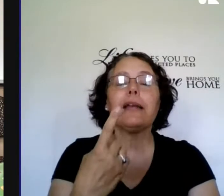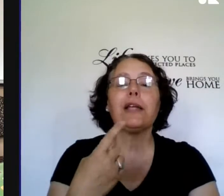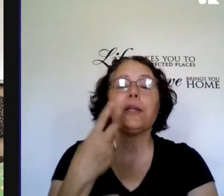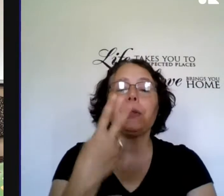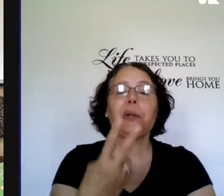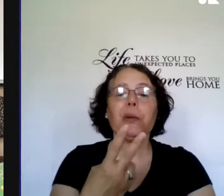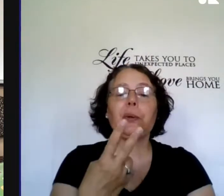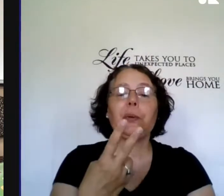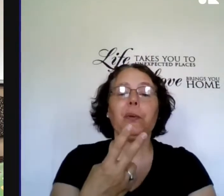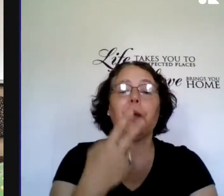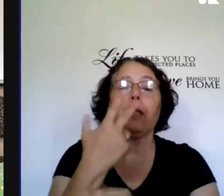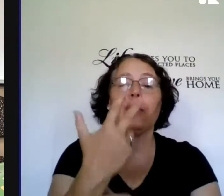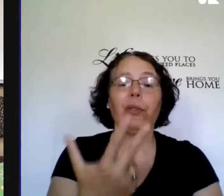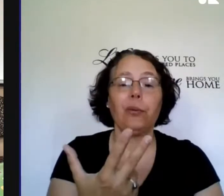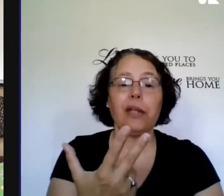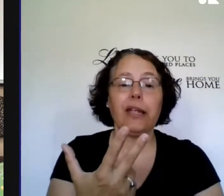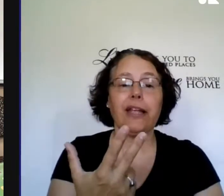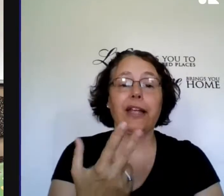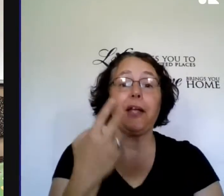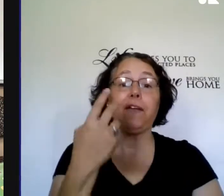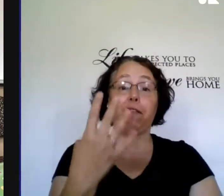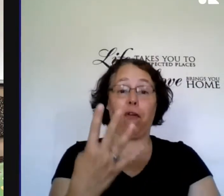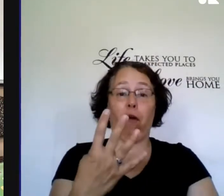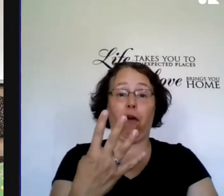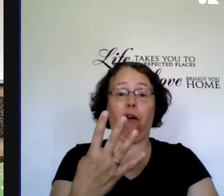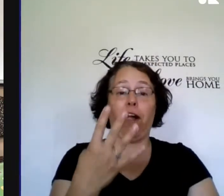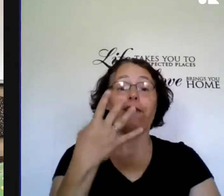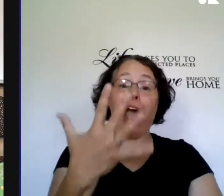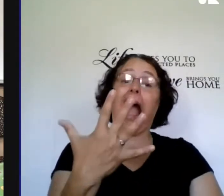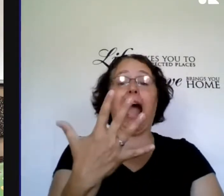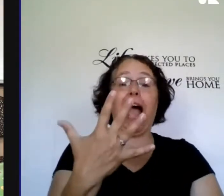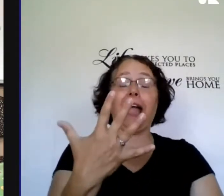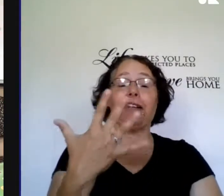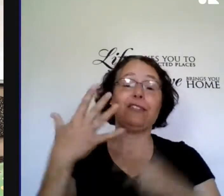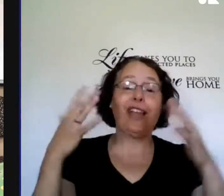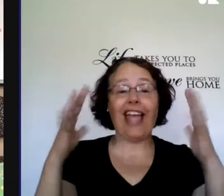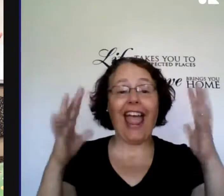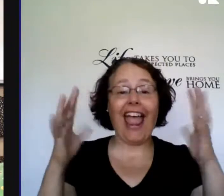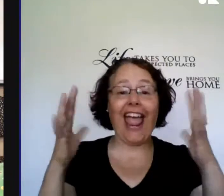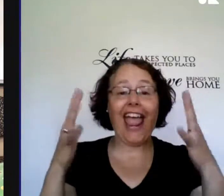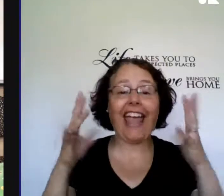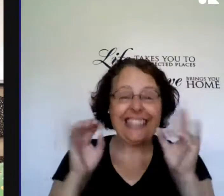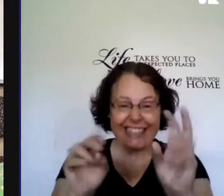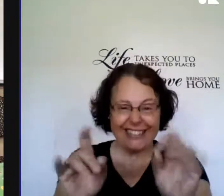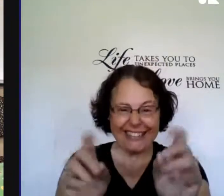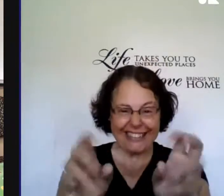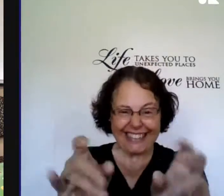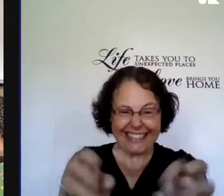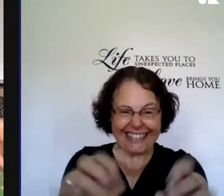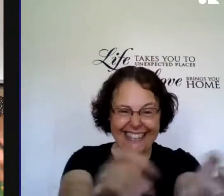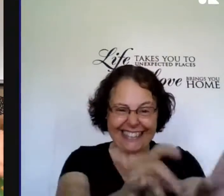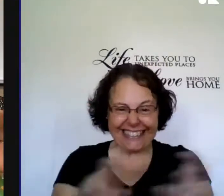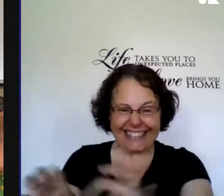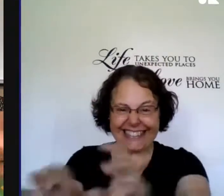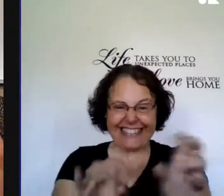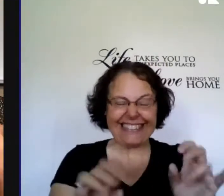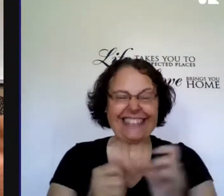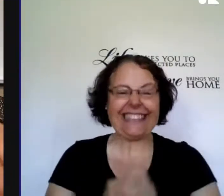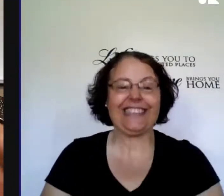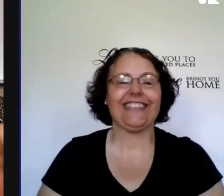2, 3, 4, 5. It's alive! Tickle, tickle, tickle, tickle,